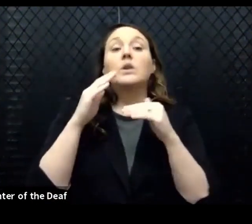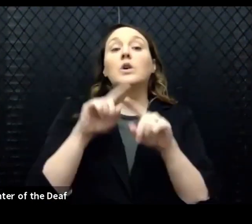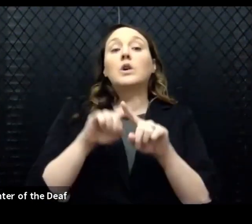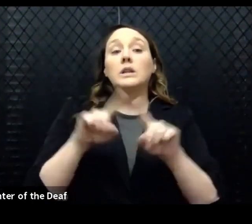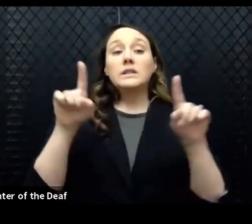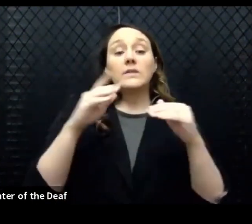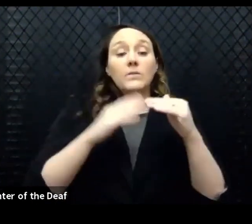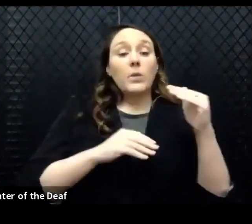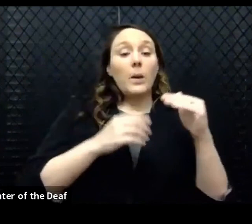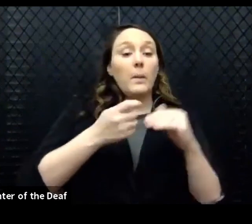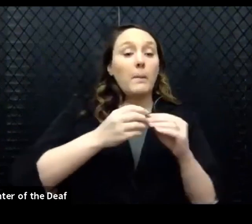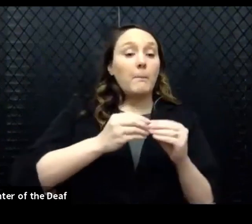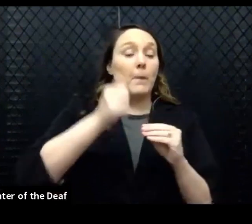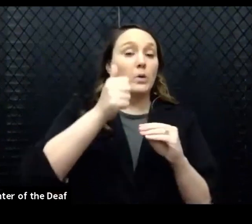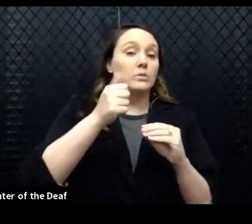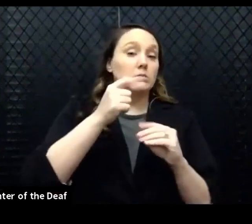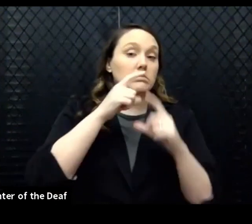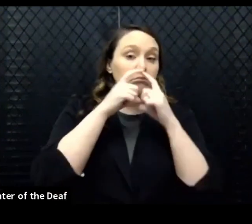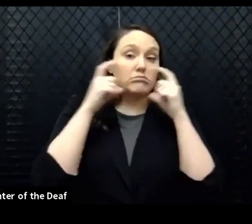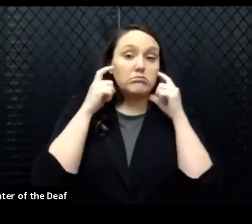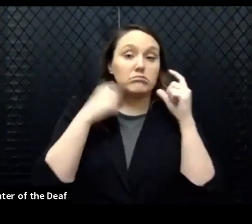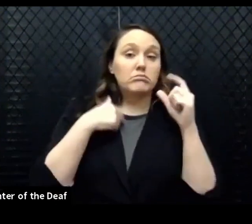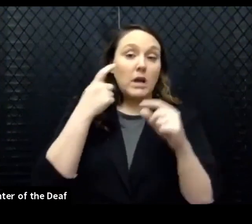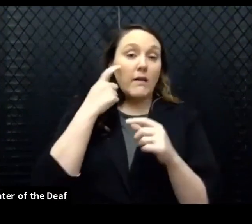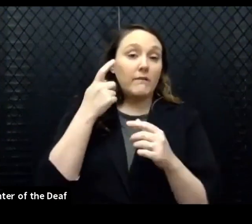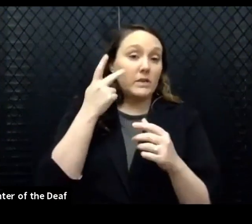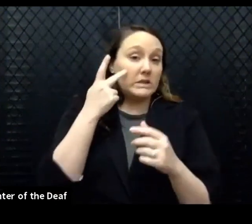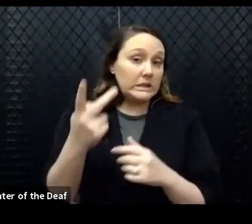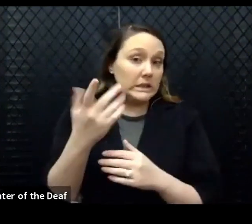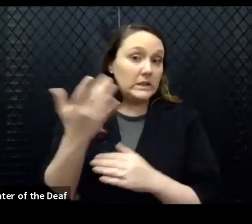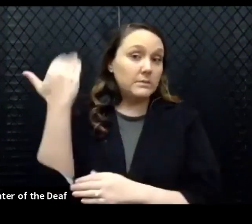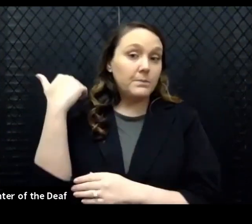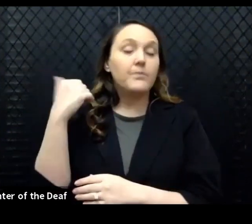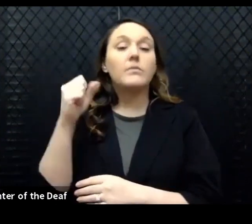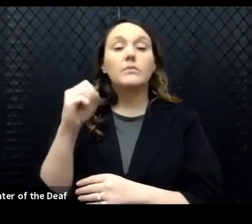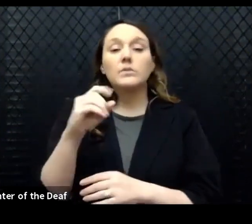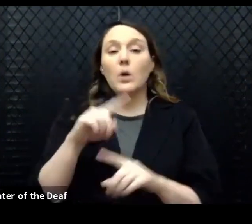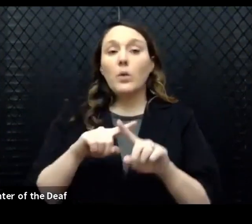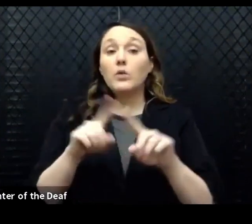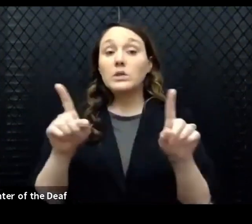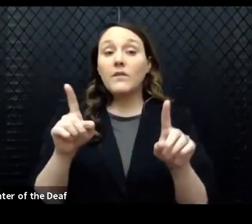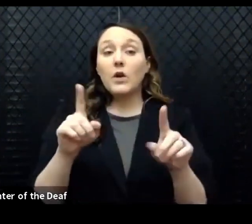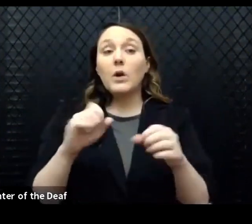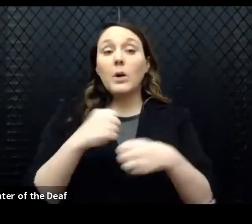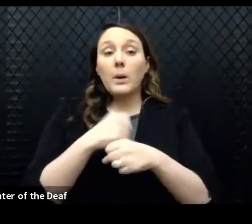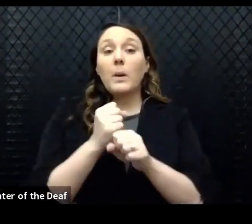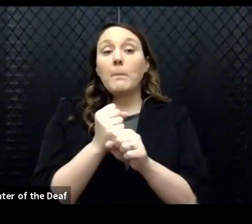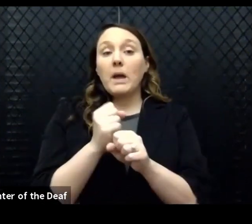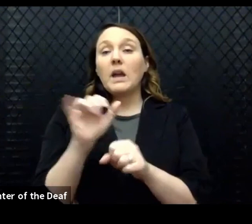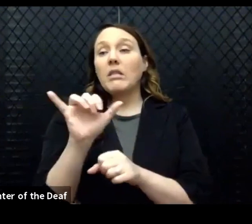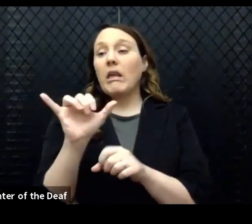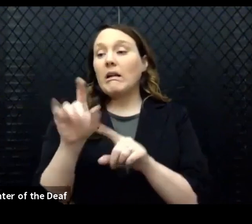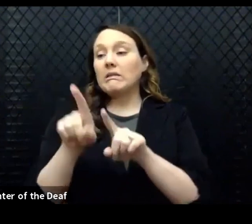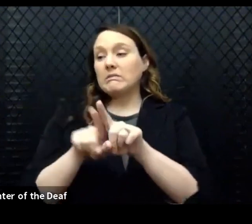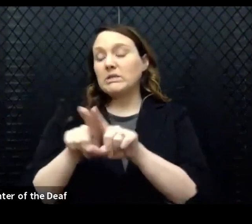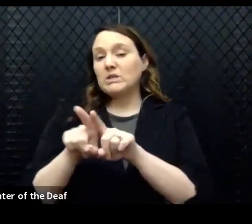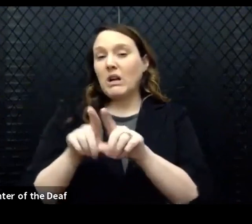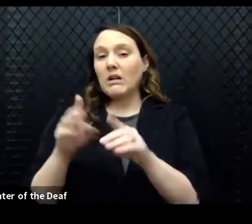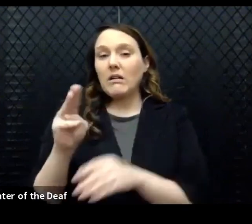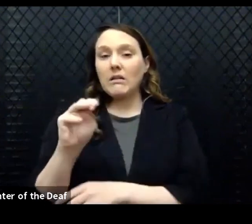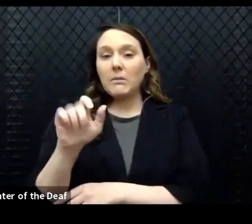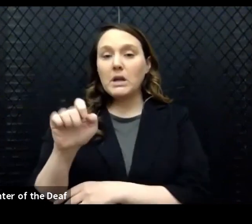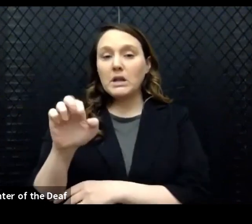I've seen. And so they are definitely different. They are made out of a sock-like material. They